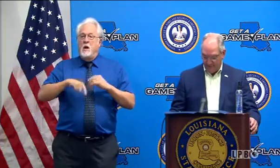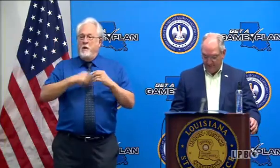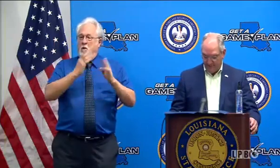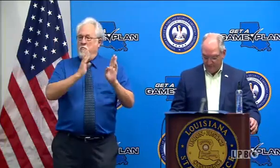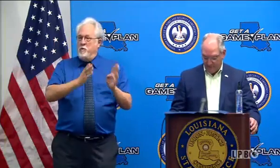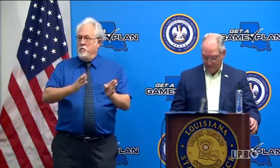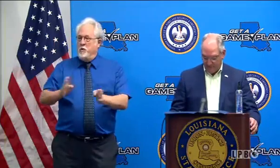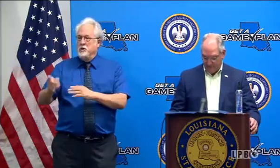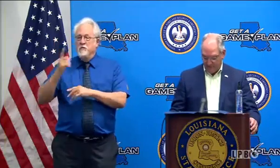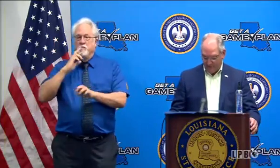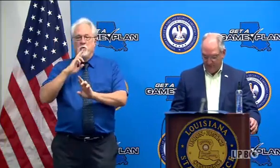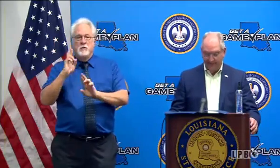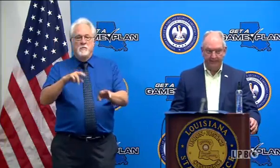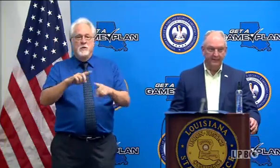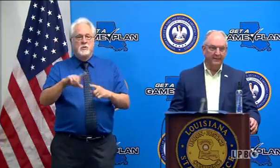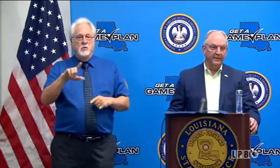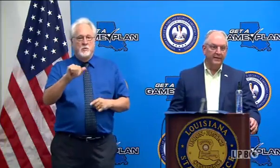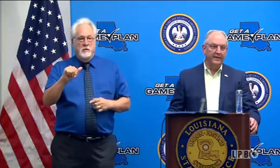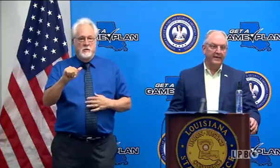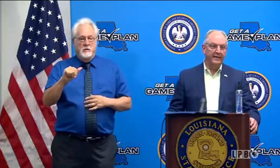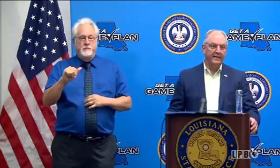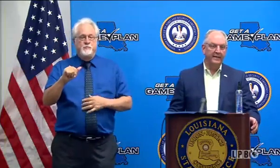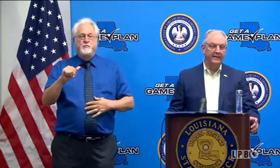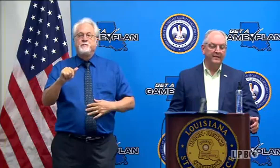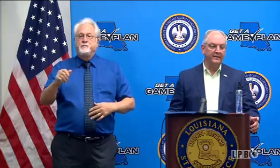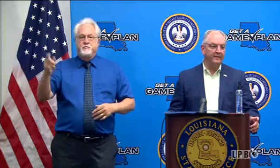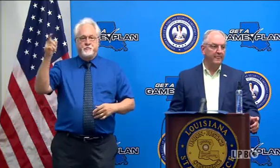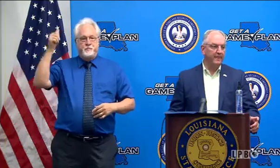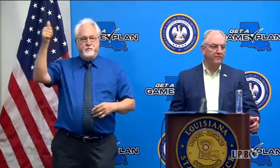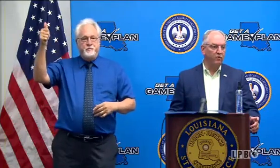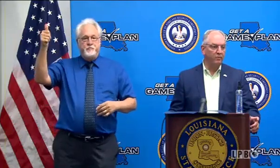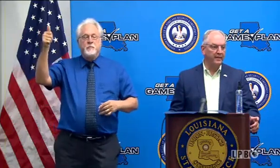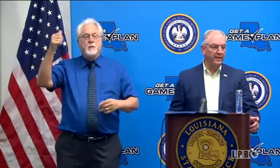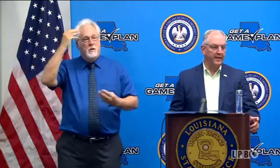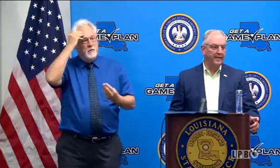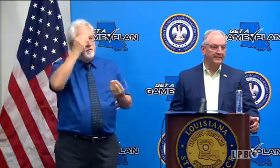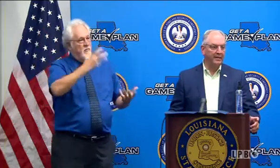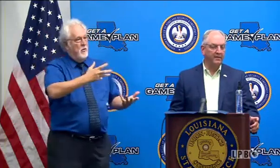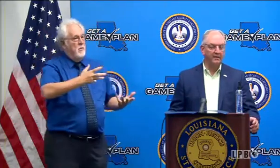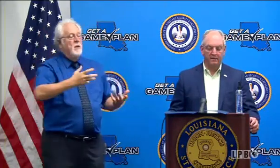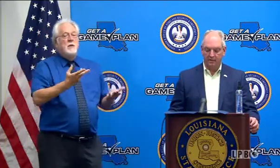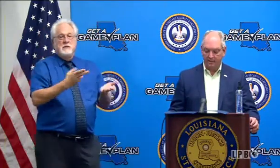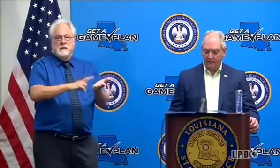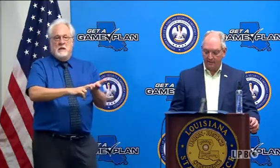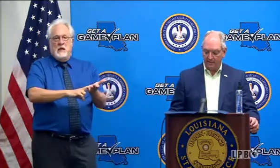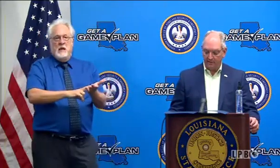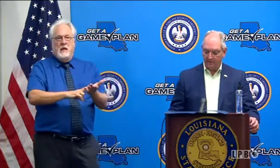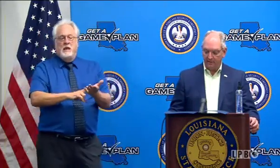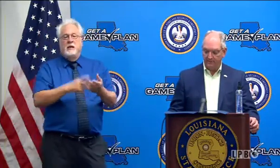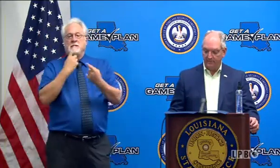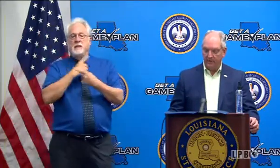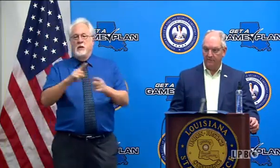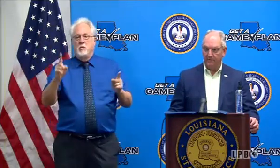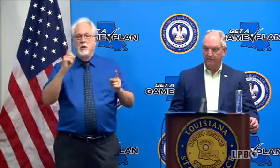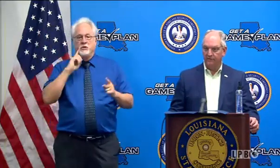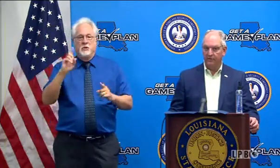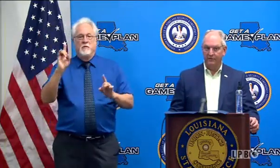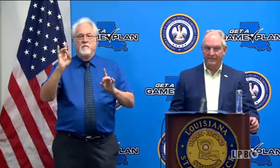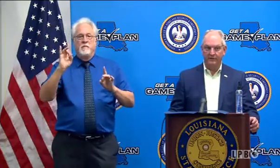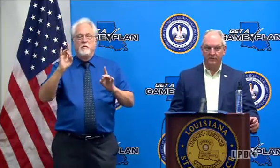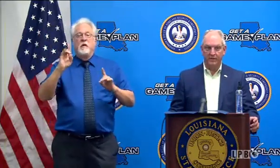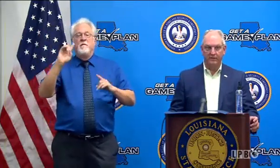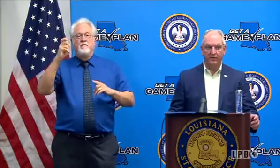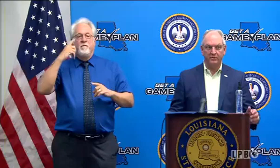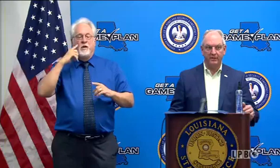preparations and response in Louisiana. He informed me that he had signed the declaration, a